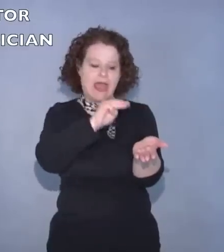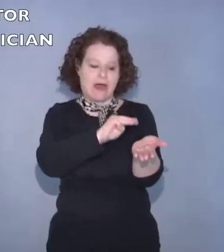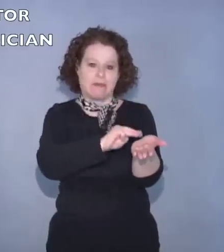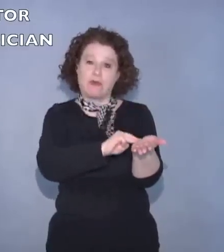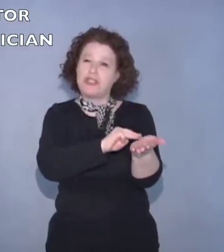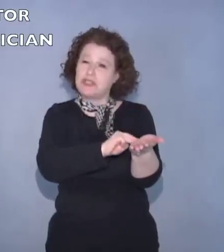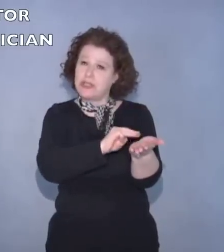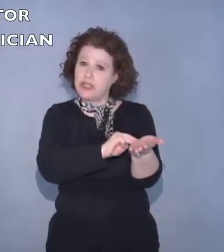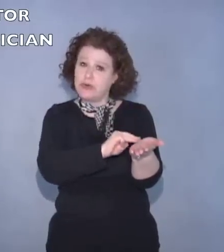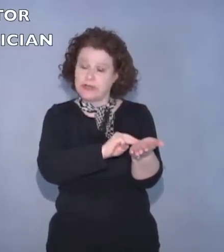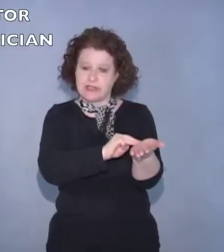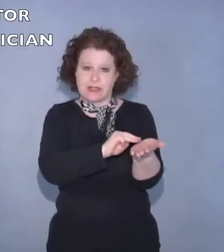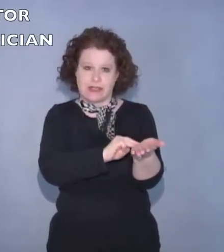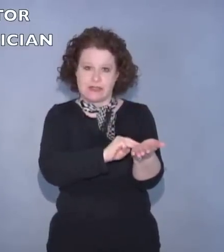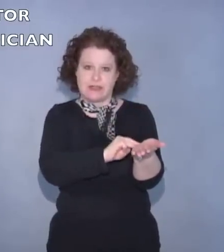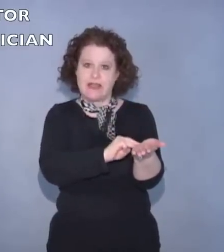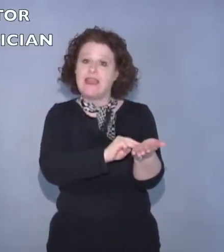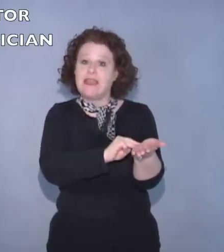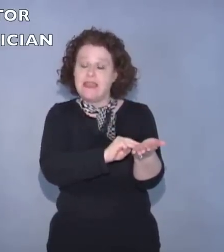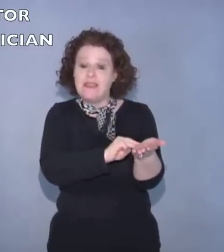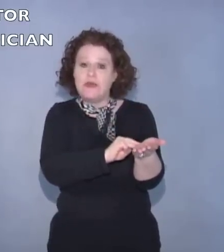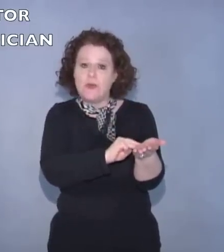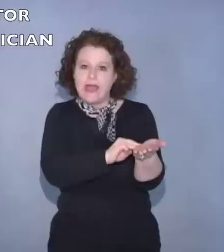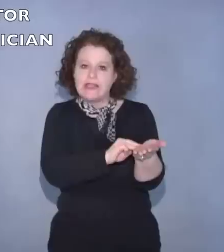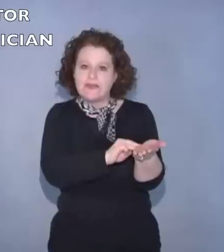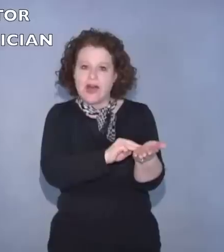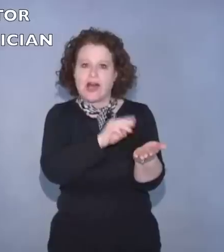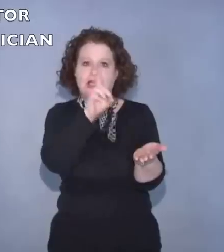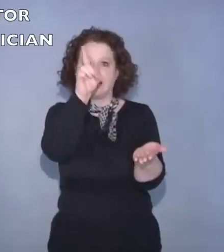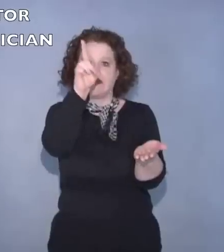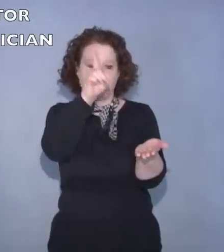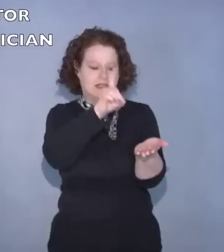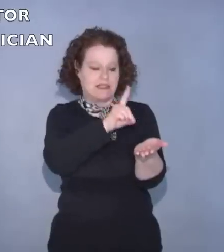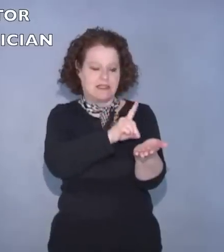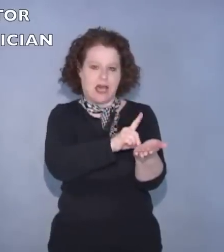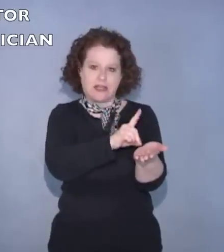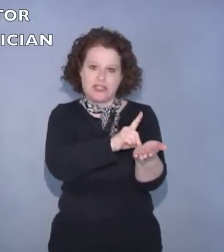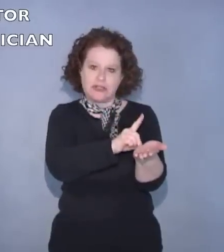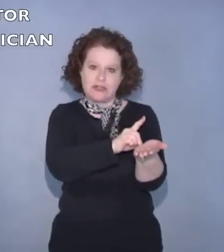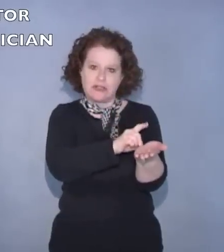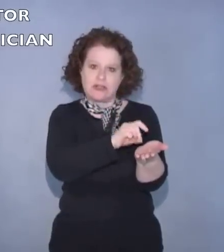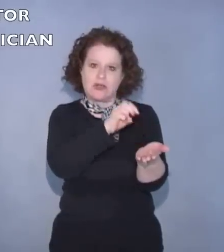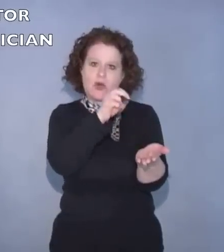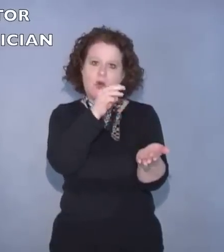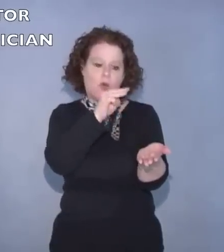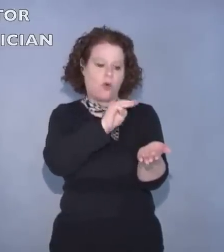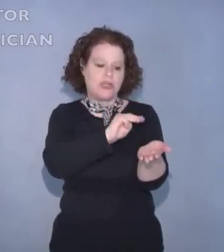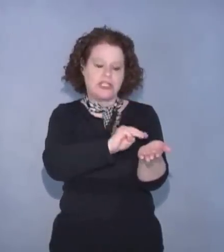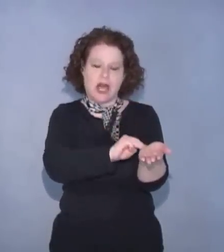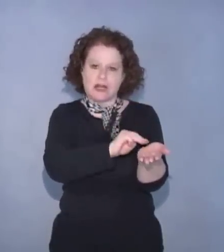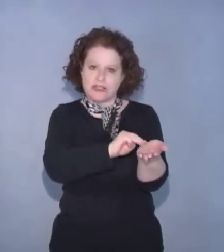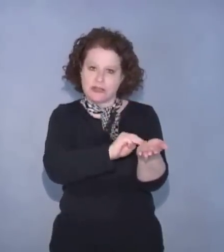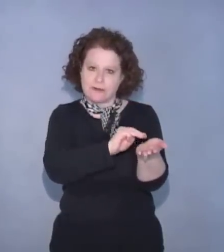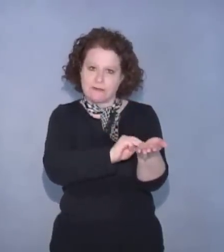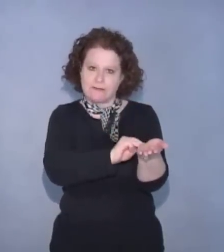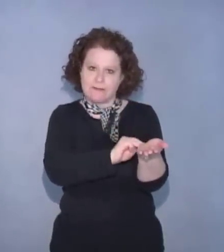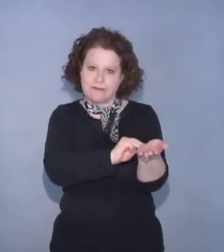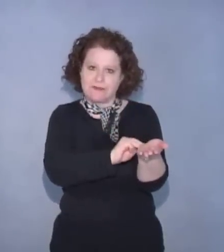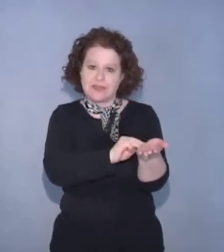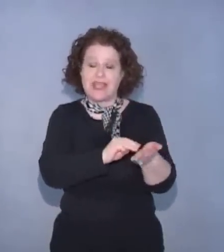M, which is the newer sign. Either way is fine. Doctor or doctor.